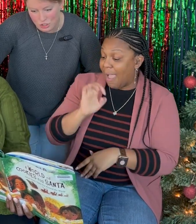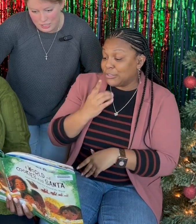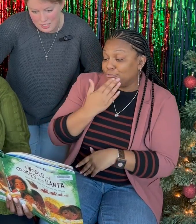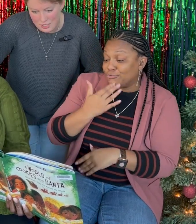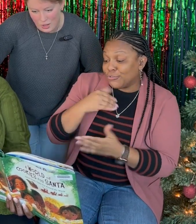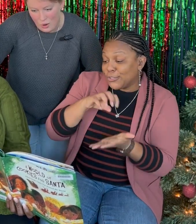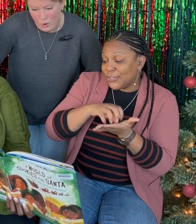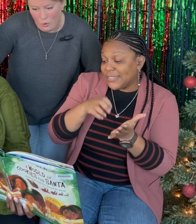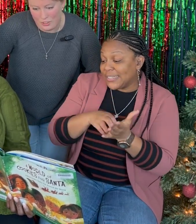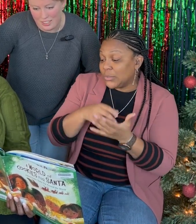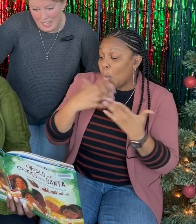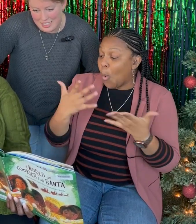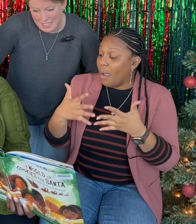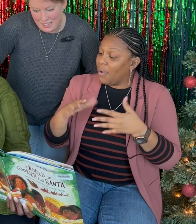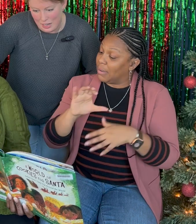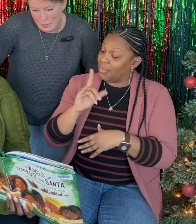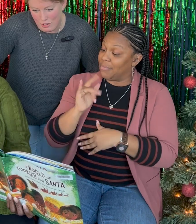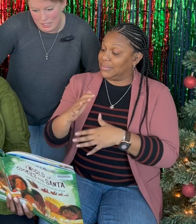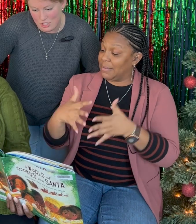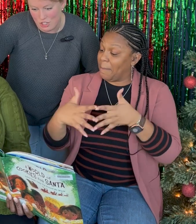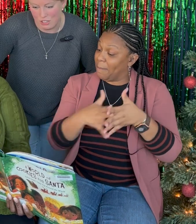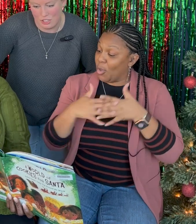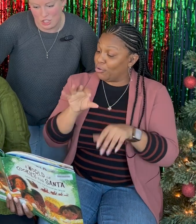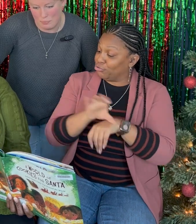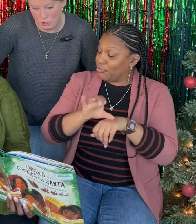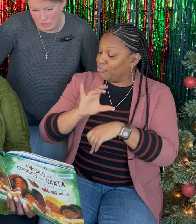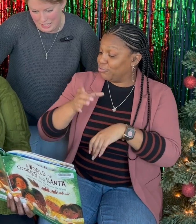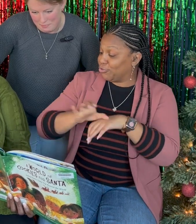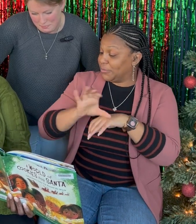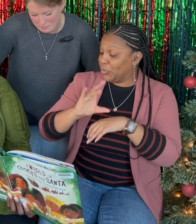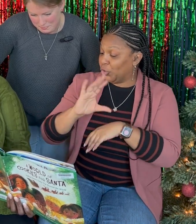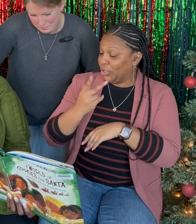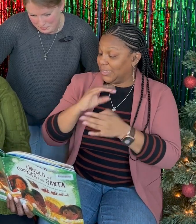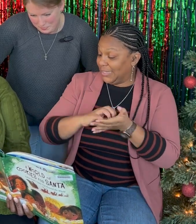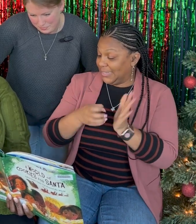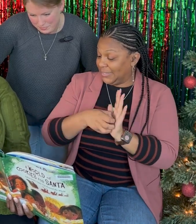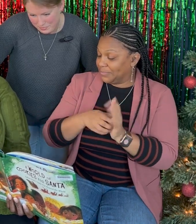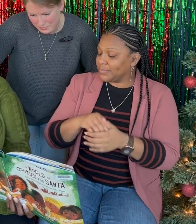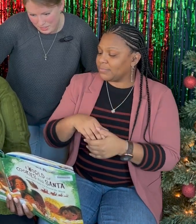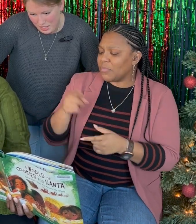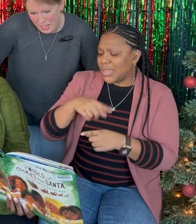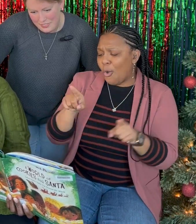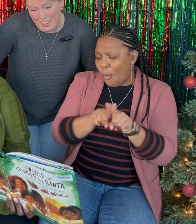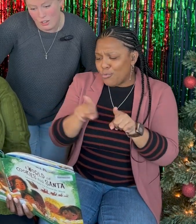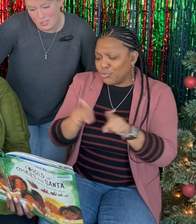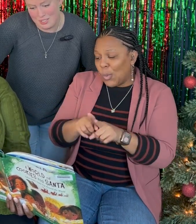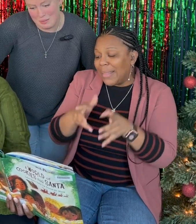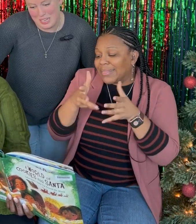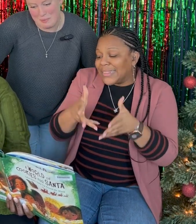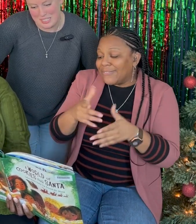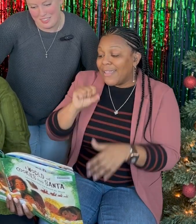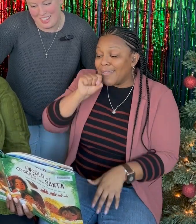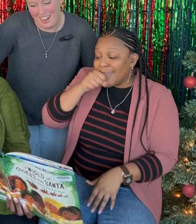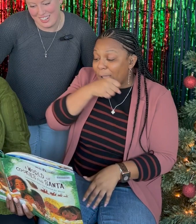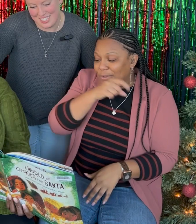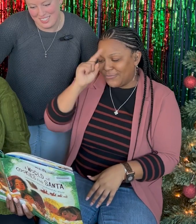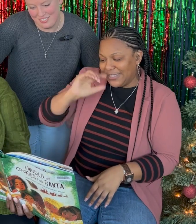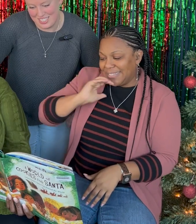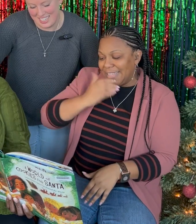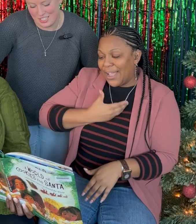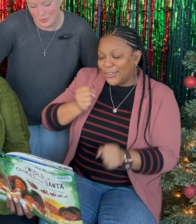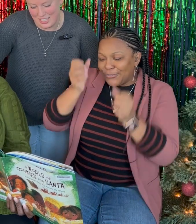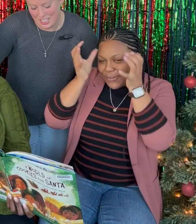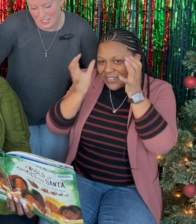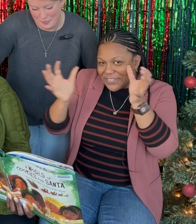sugar cookies, or the classic American chocolate chip cookie. They also sometimes leave carrots